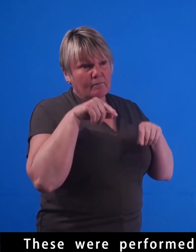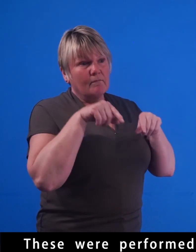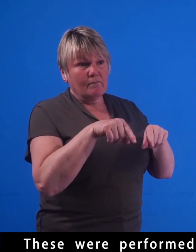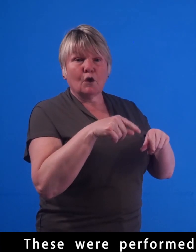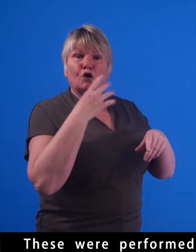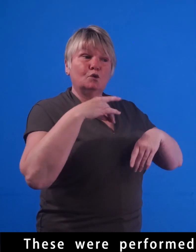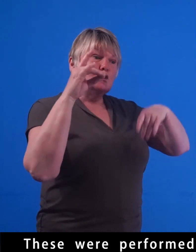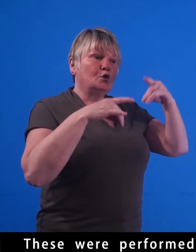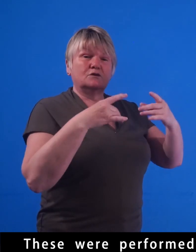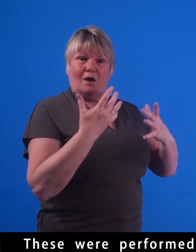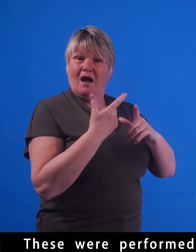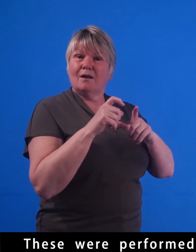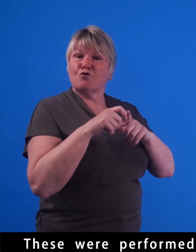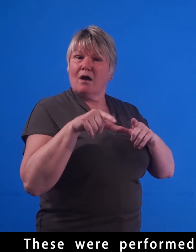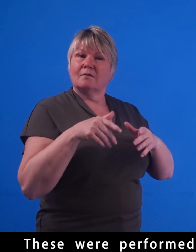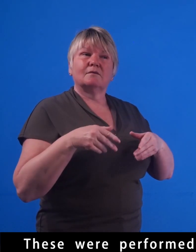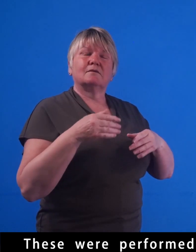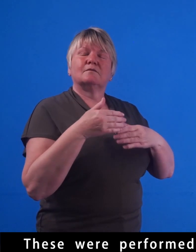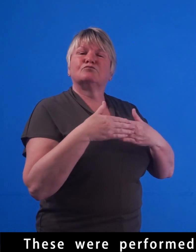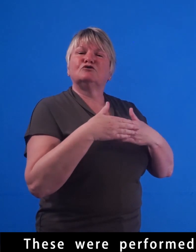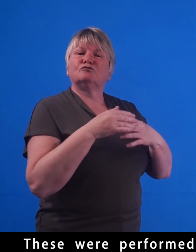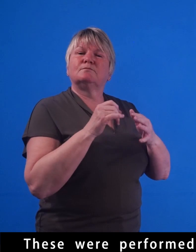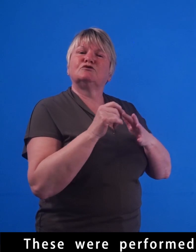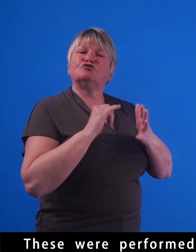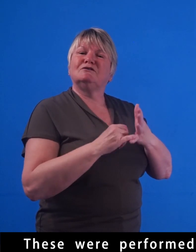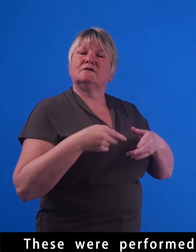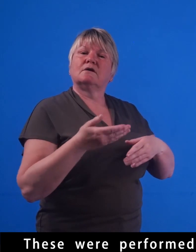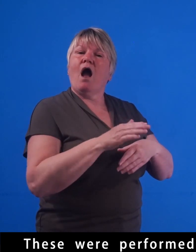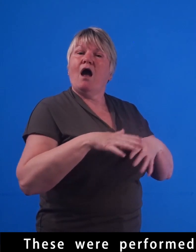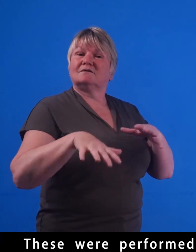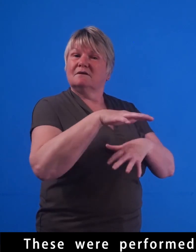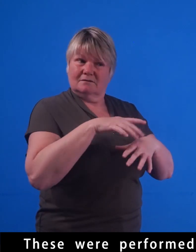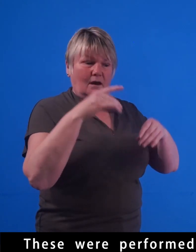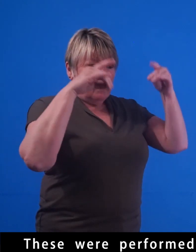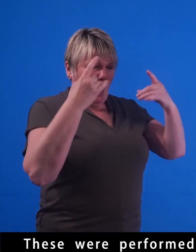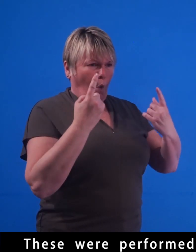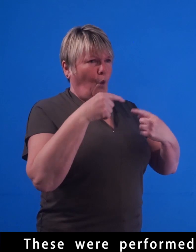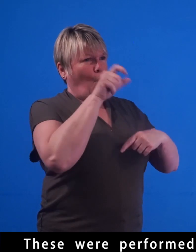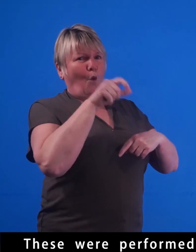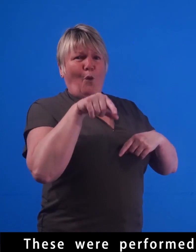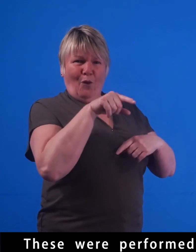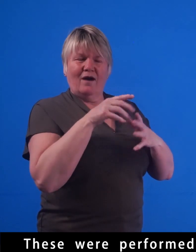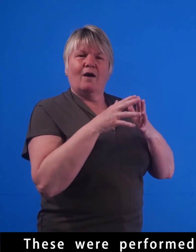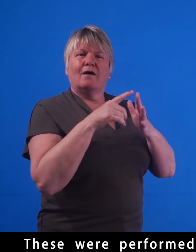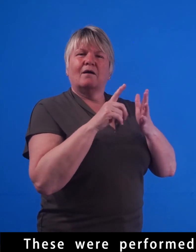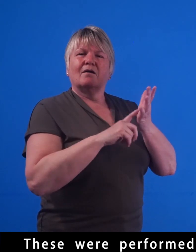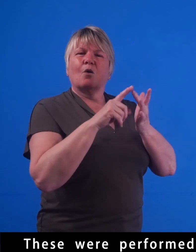These were performed in Edinburgh in Princes Street Gardens by William and Jean Dixon